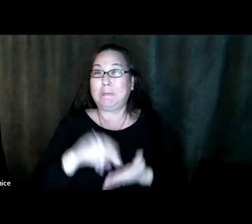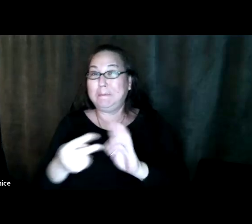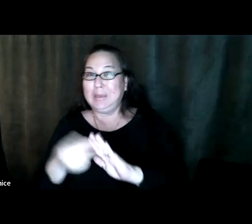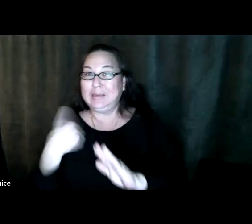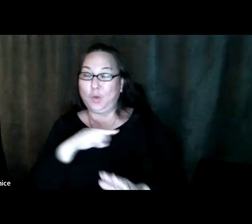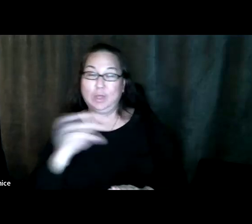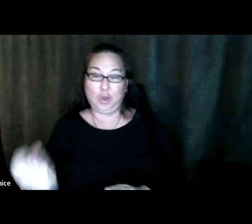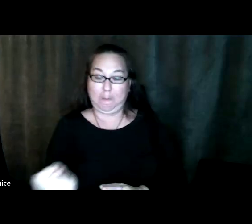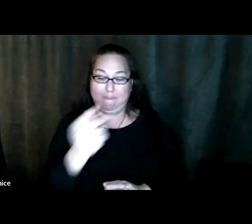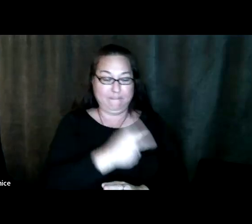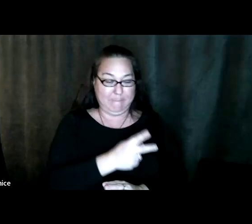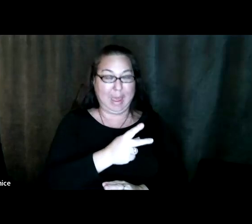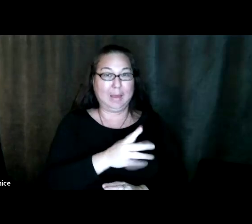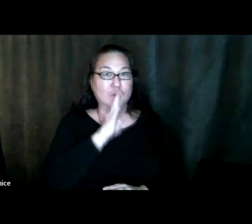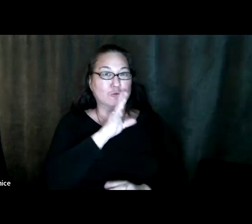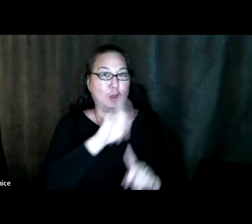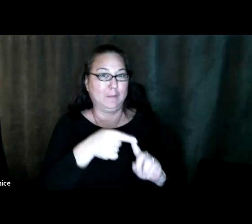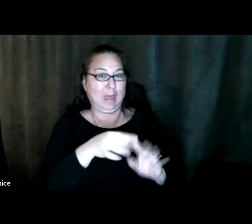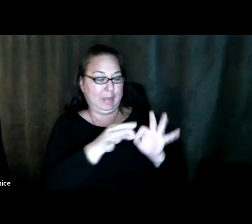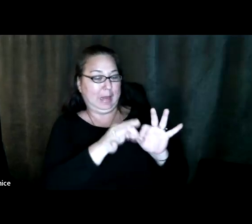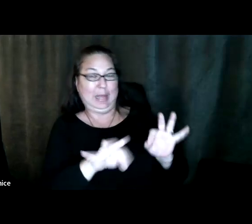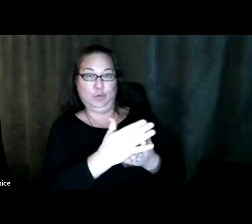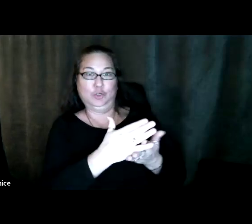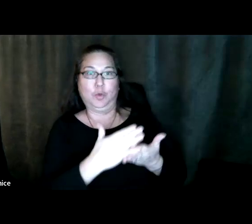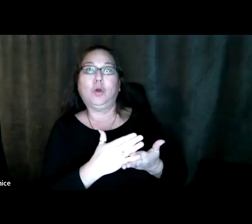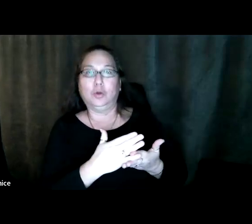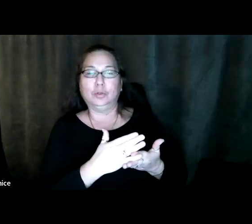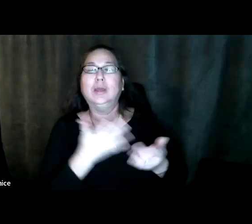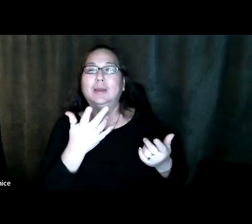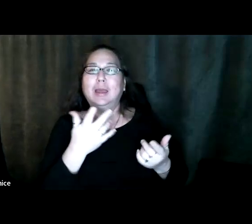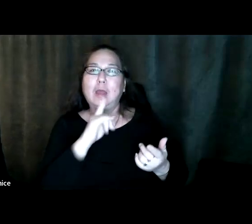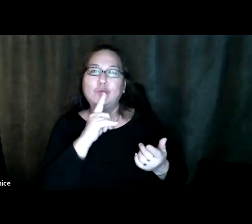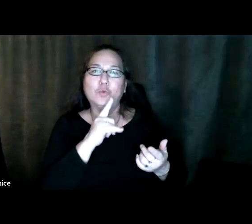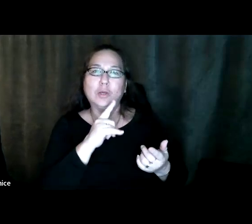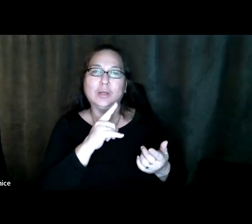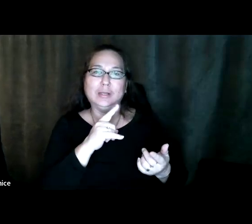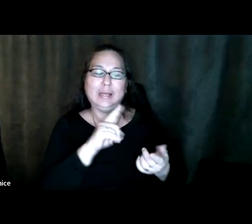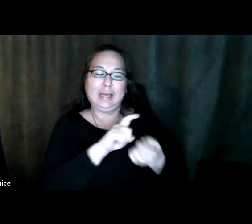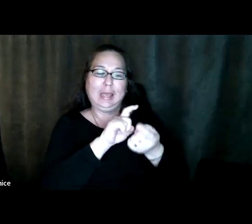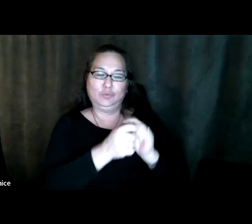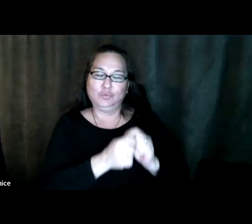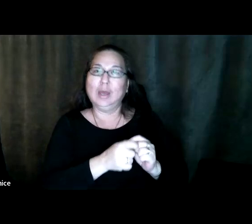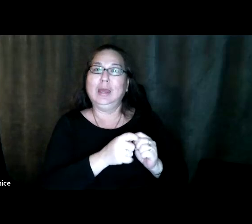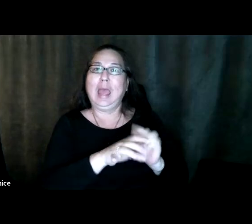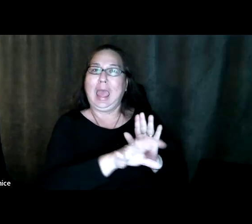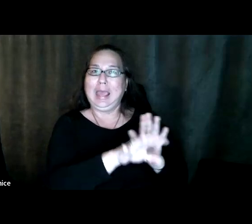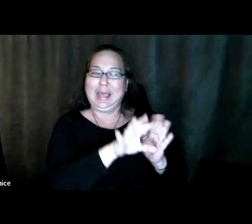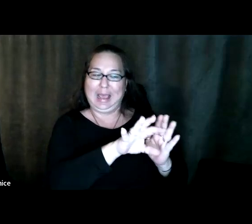recommendations about the language piece of it so that we can pick that up and count that toward the actual mass core 9-12.